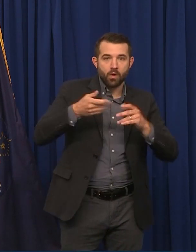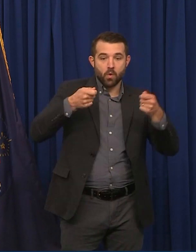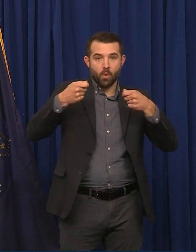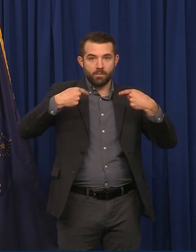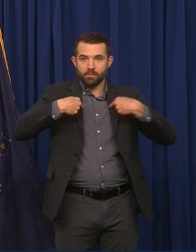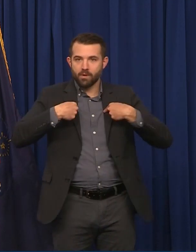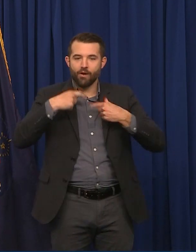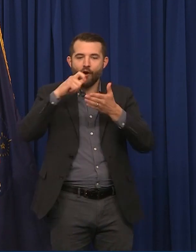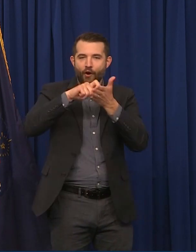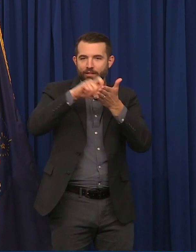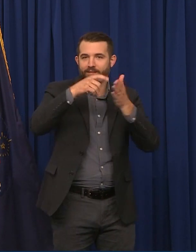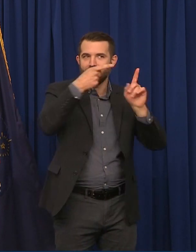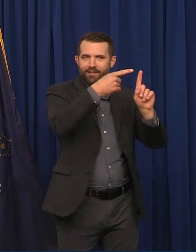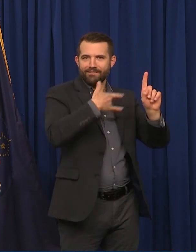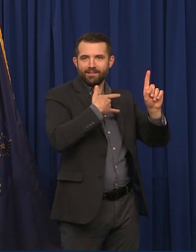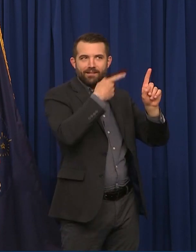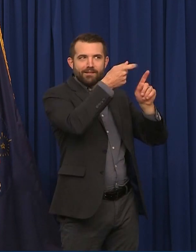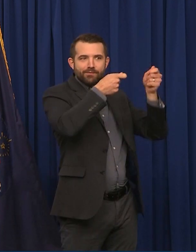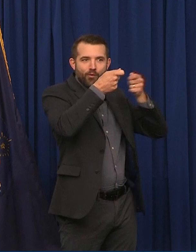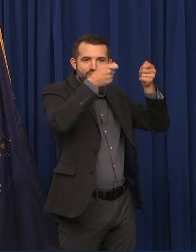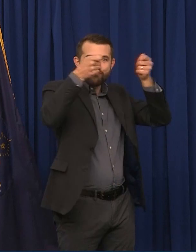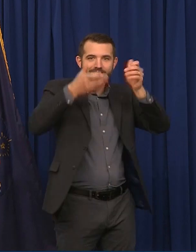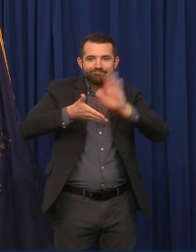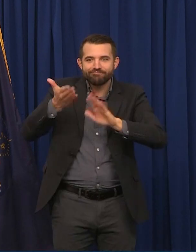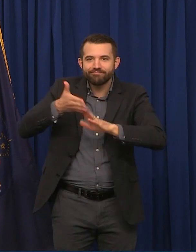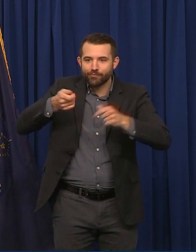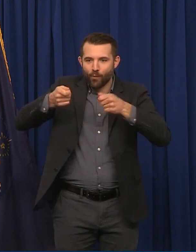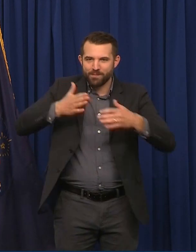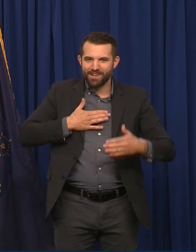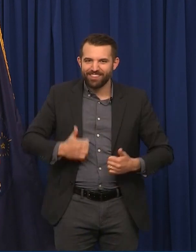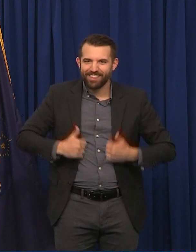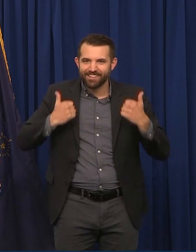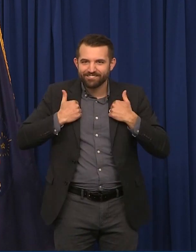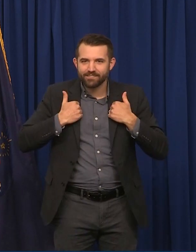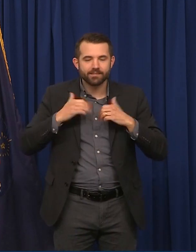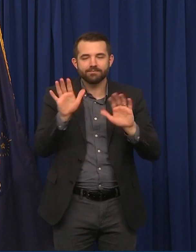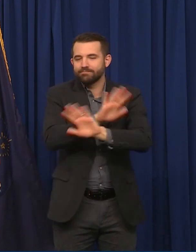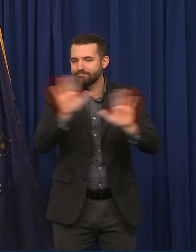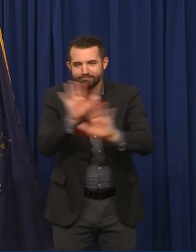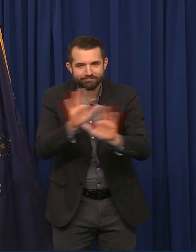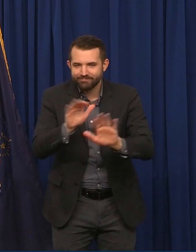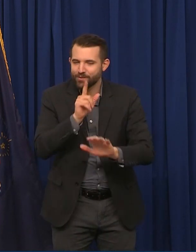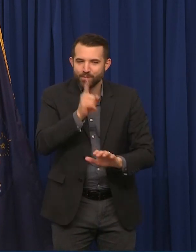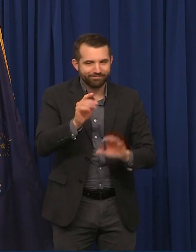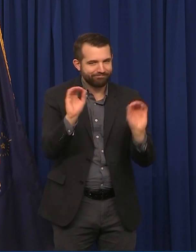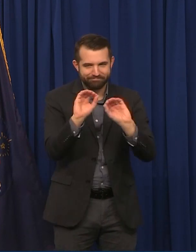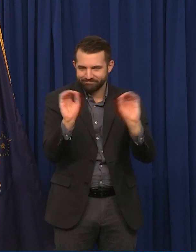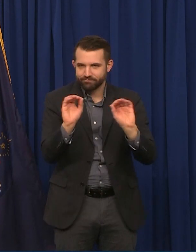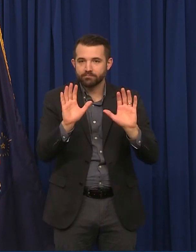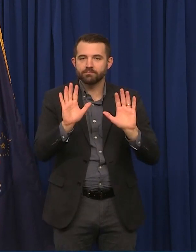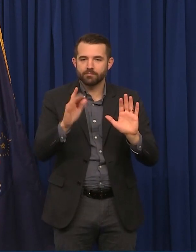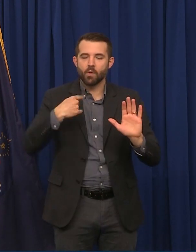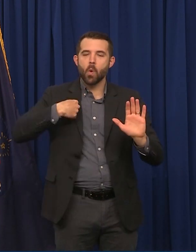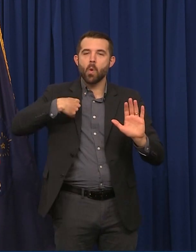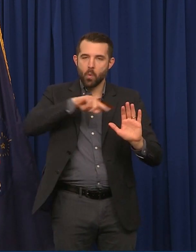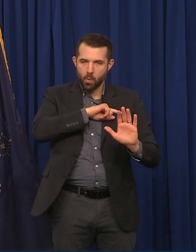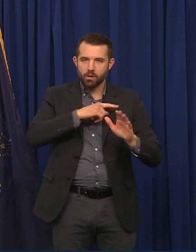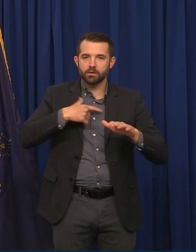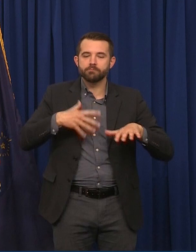we are in a situation where we are in control even though it may not feel that way.